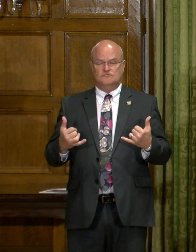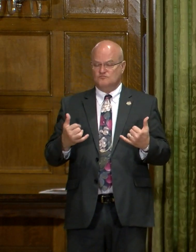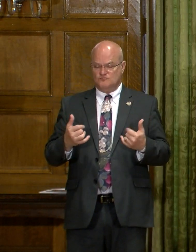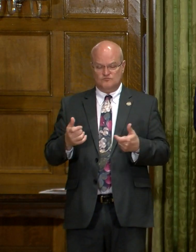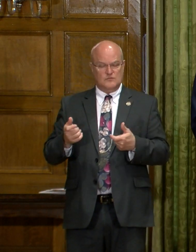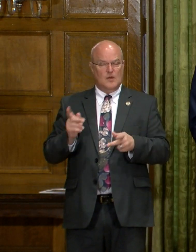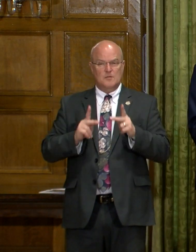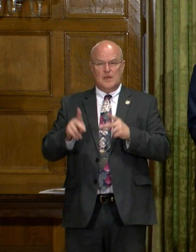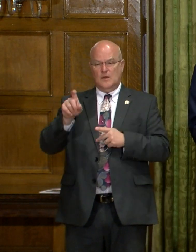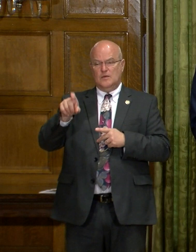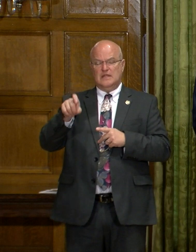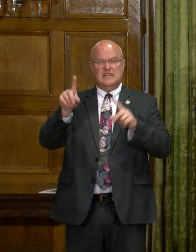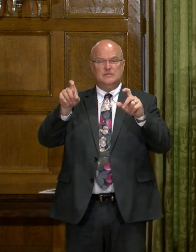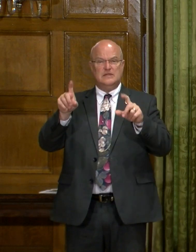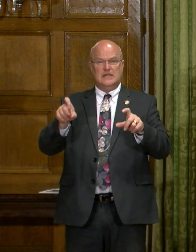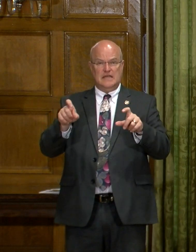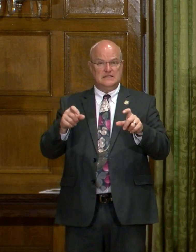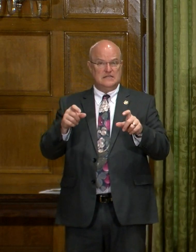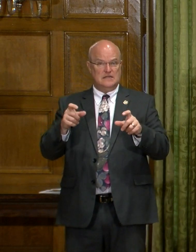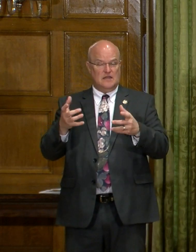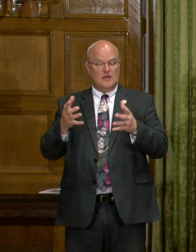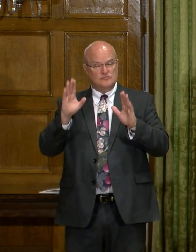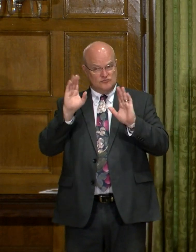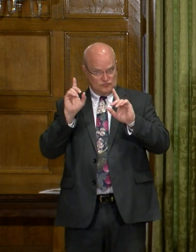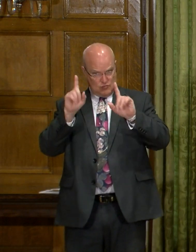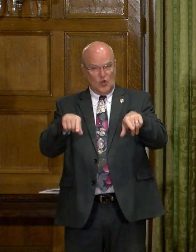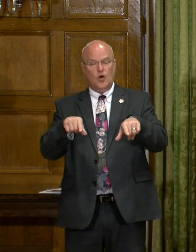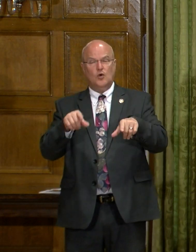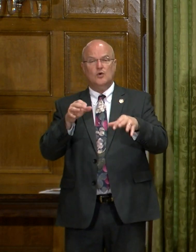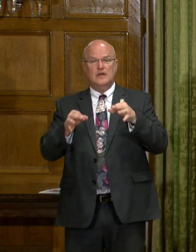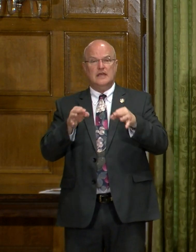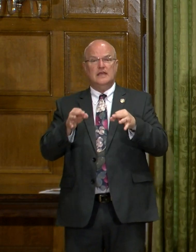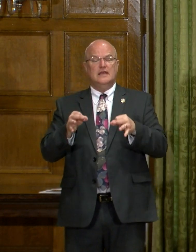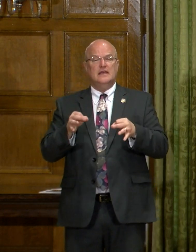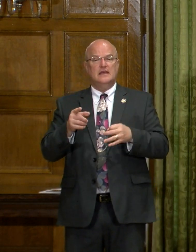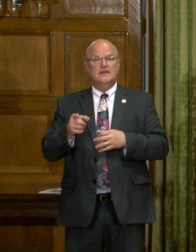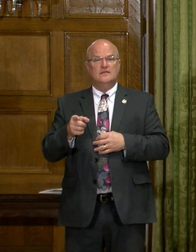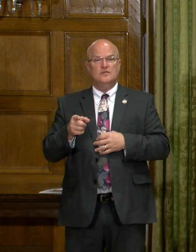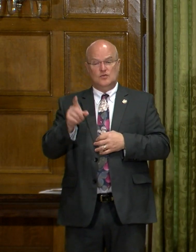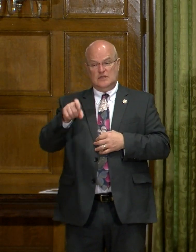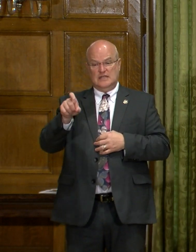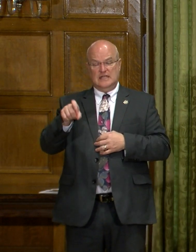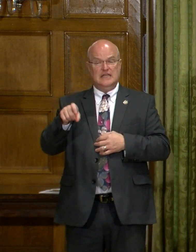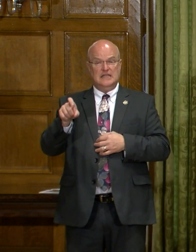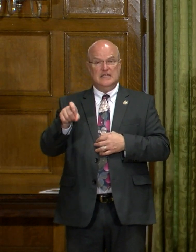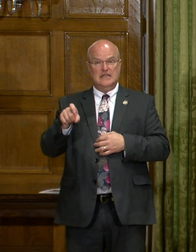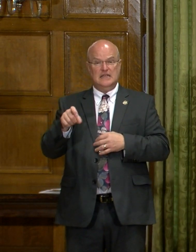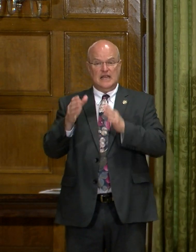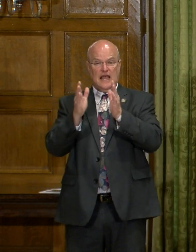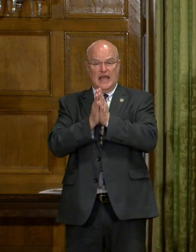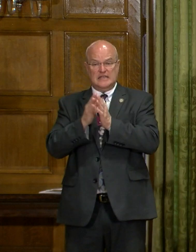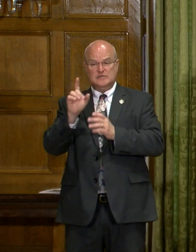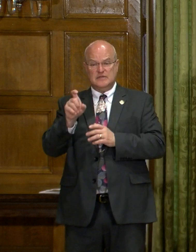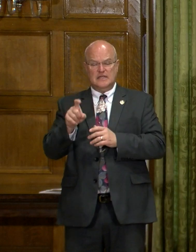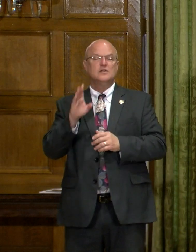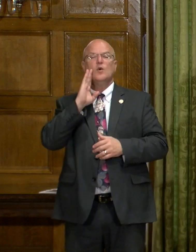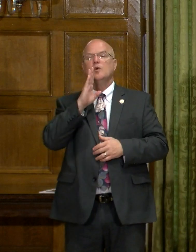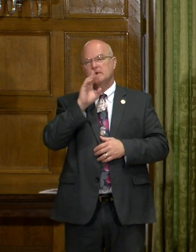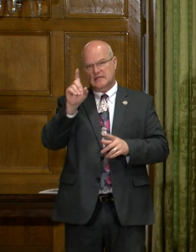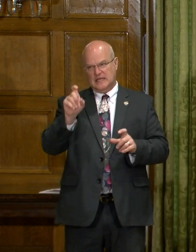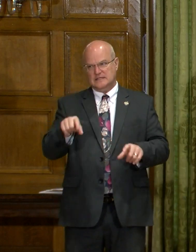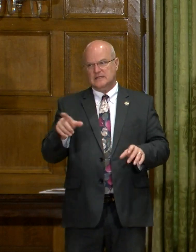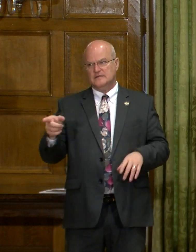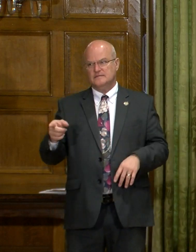strongly urge everybody to have the expectation that if you, need to be tested and you ask to be tested, you ought to be